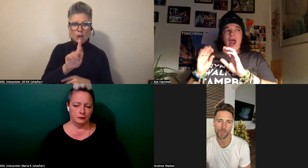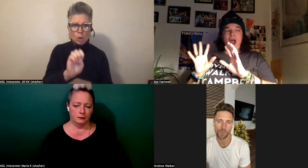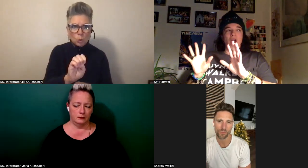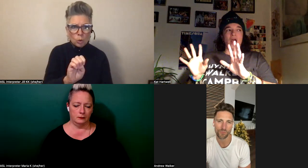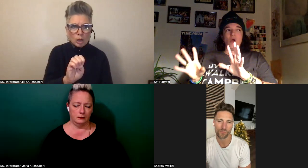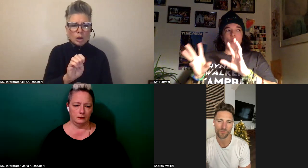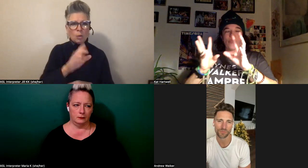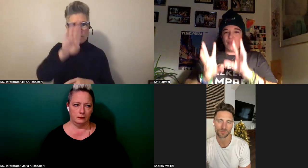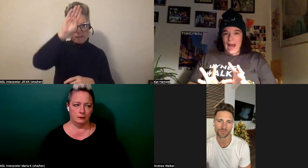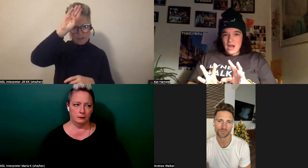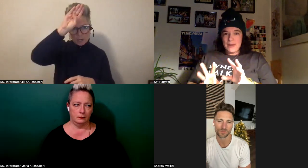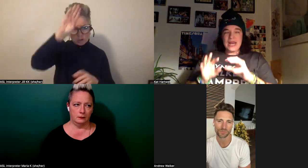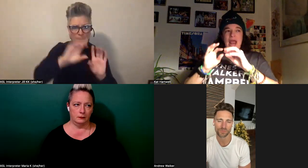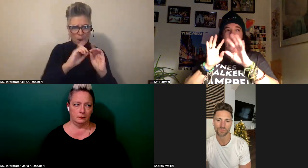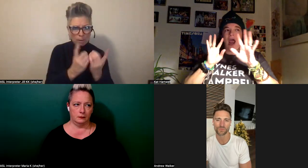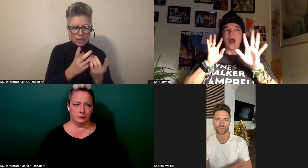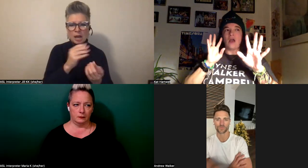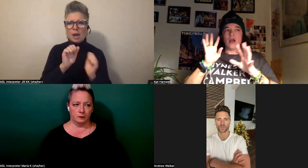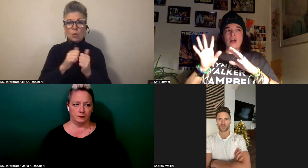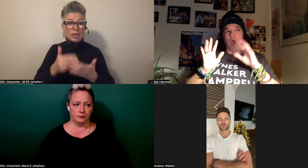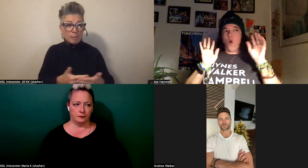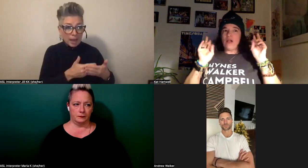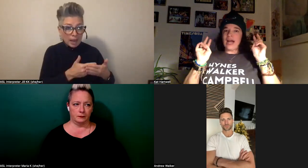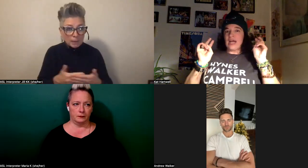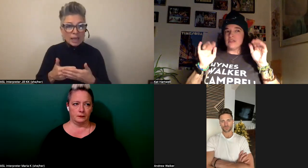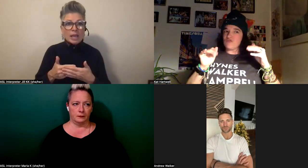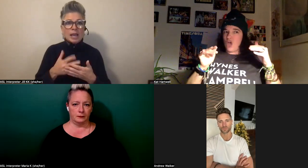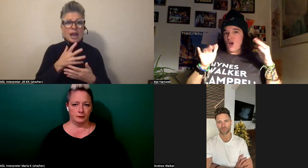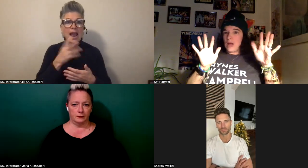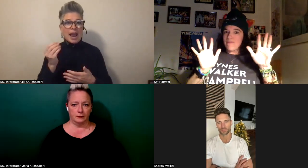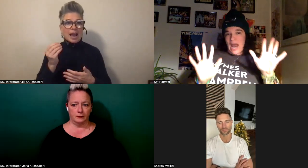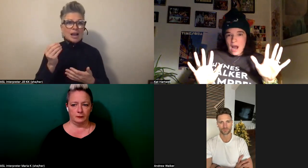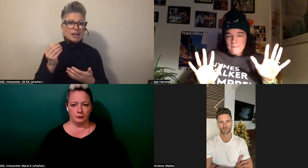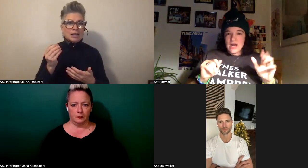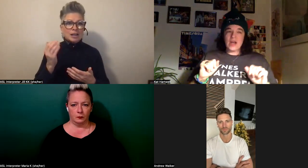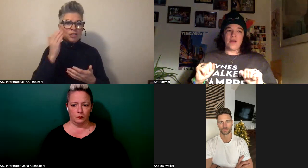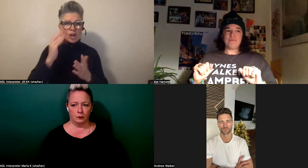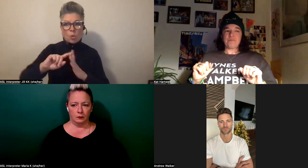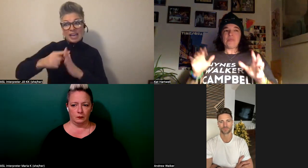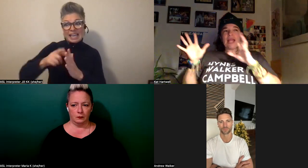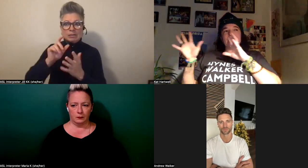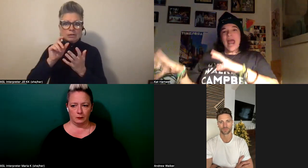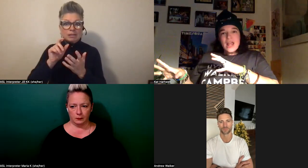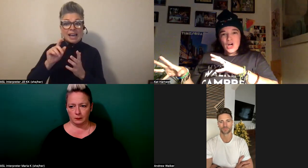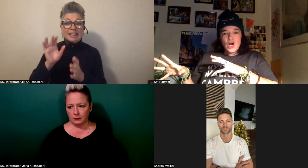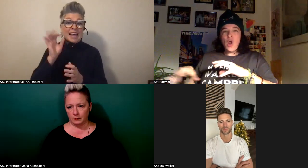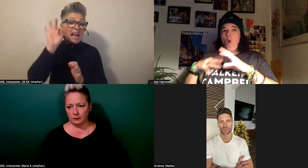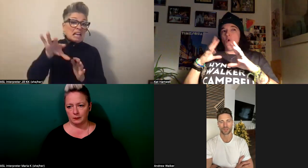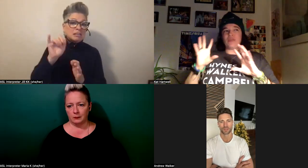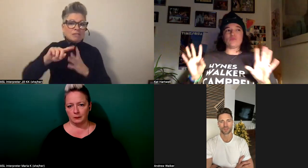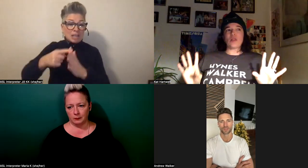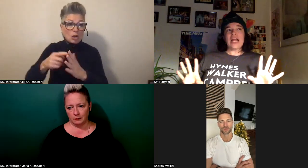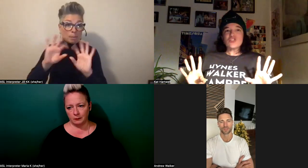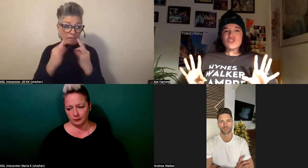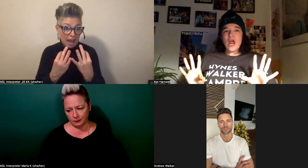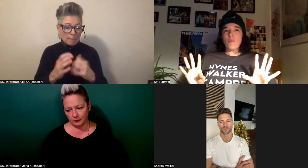department and with the baby, and like a hint of starting up a family. Taylor